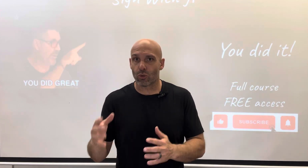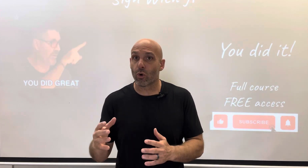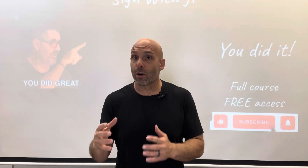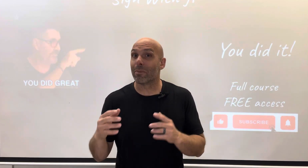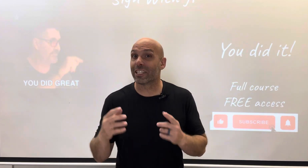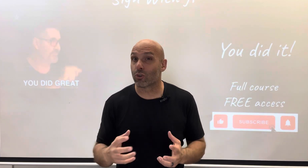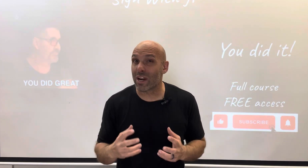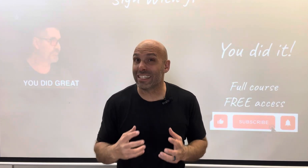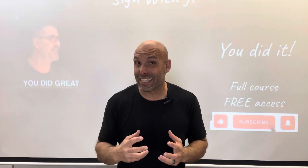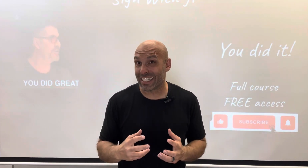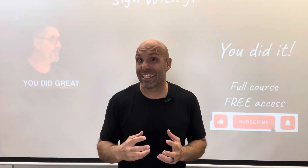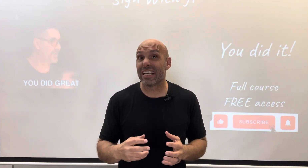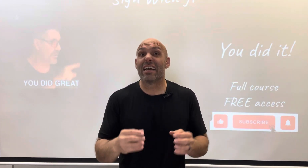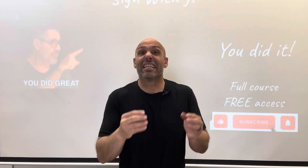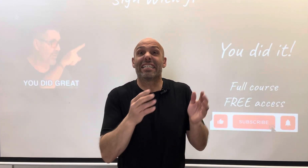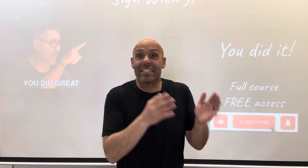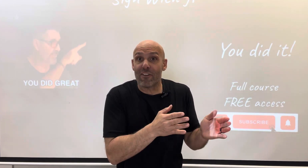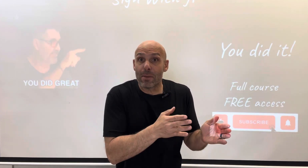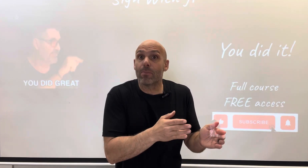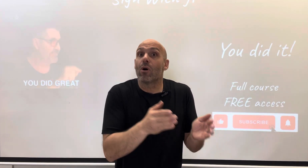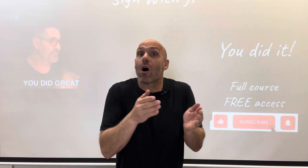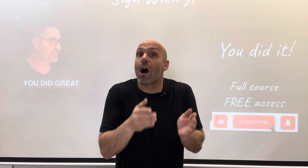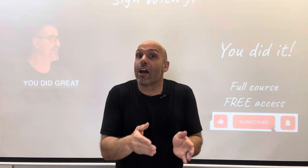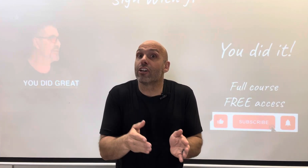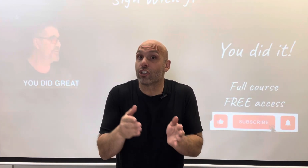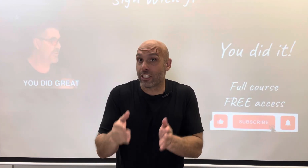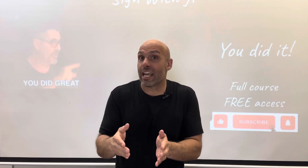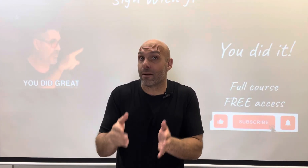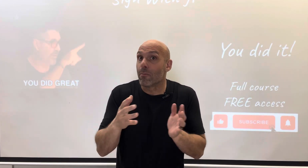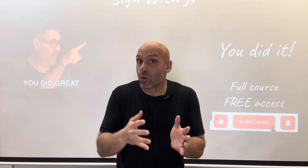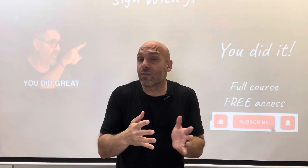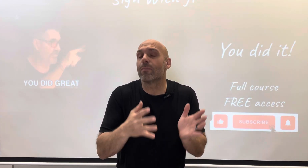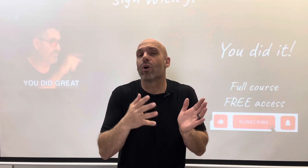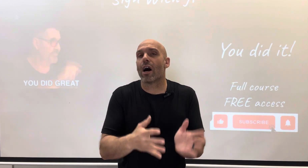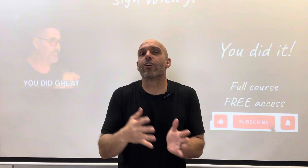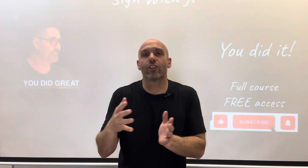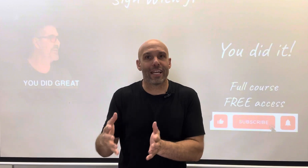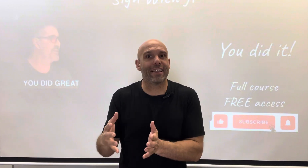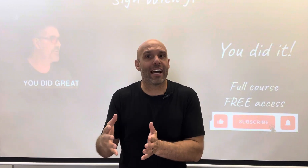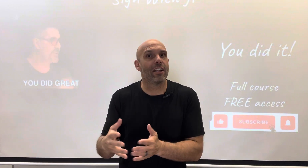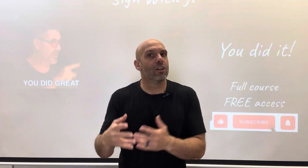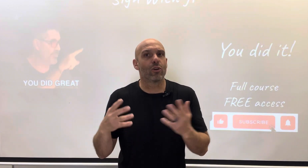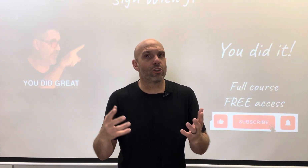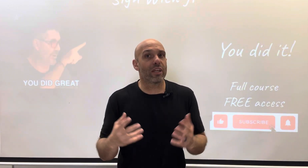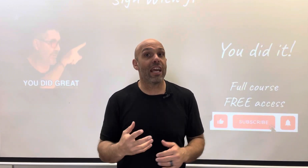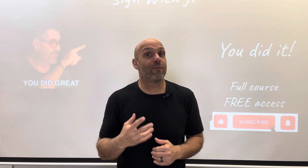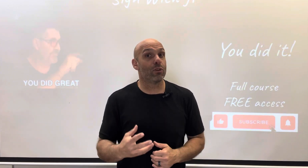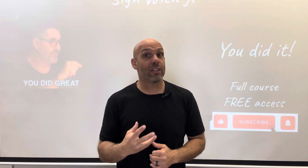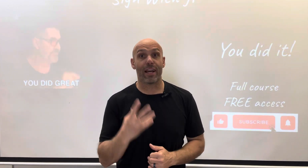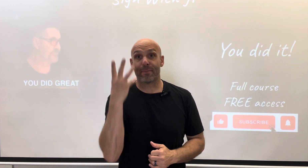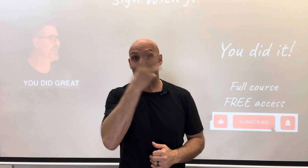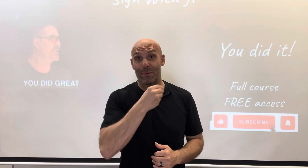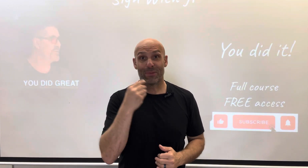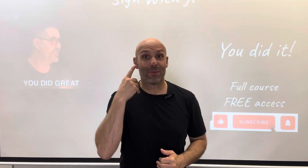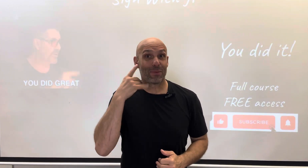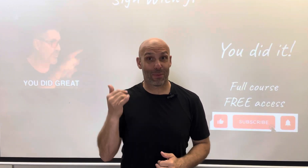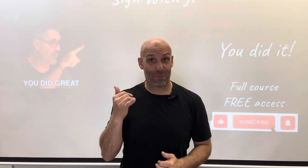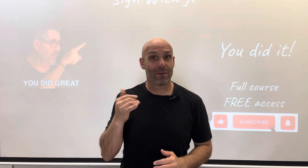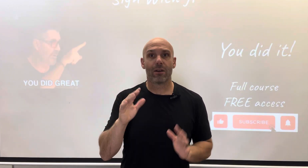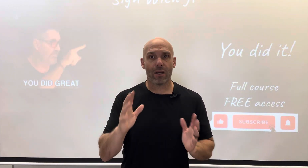order. But the great thing is that deaf people understand. Most of them will understand that. So it's okay if you sign, all